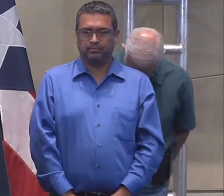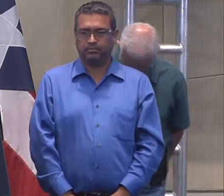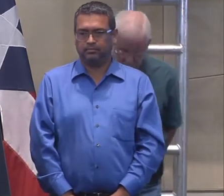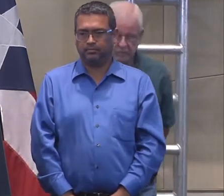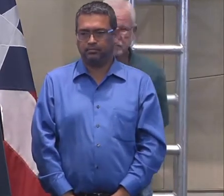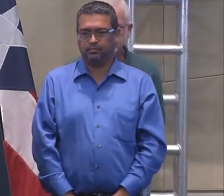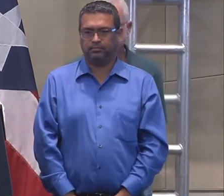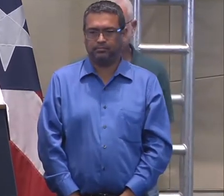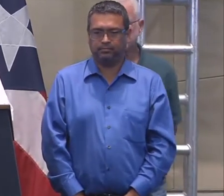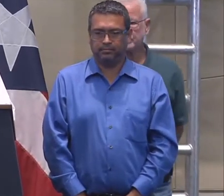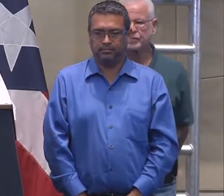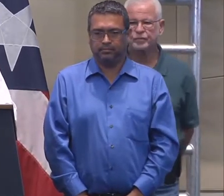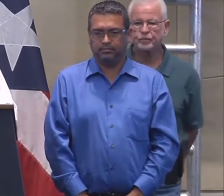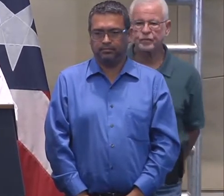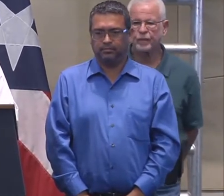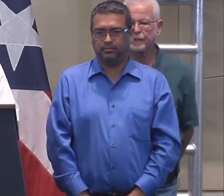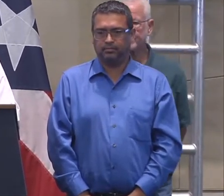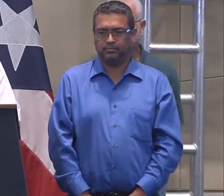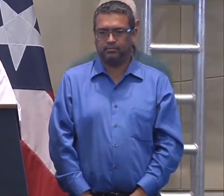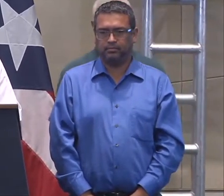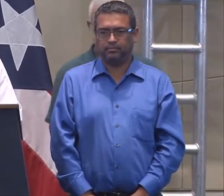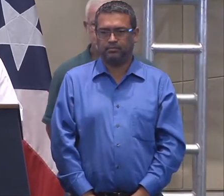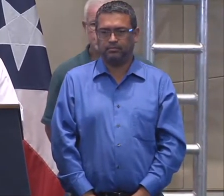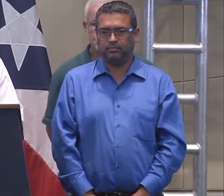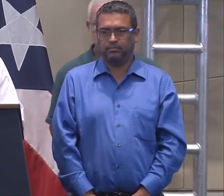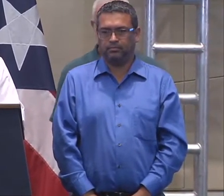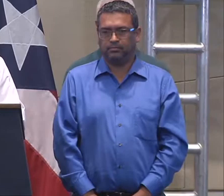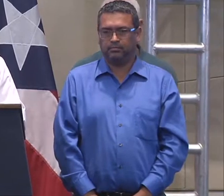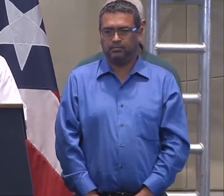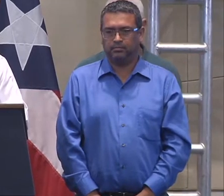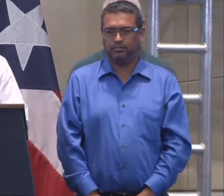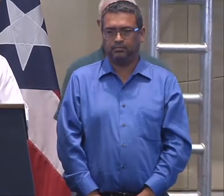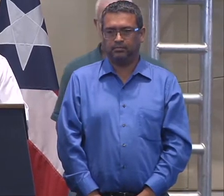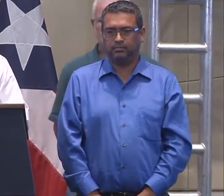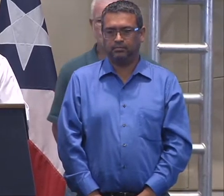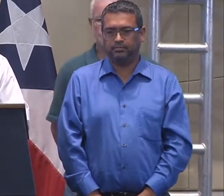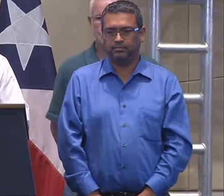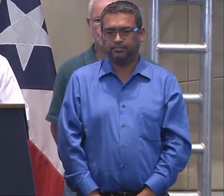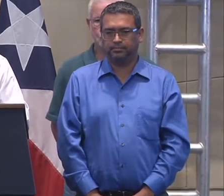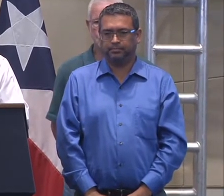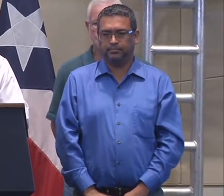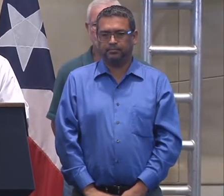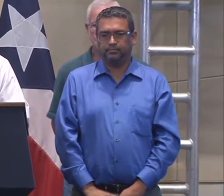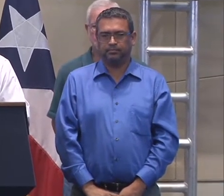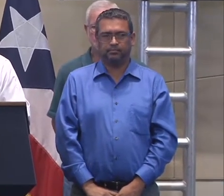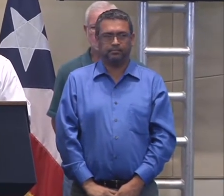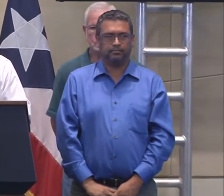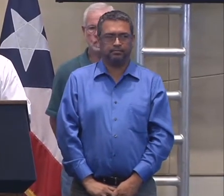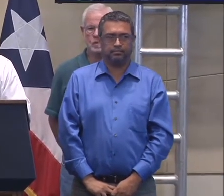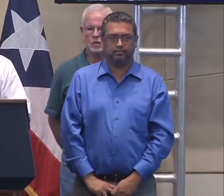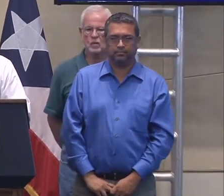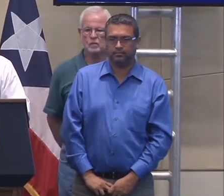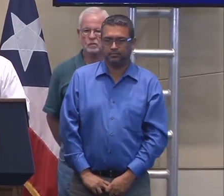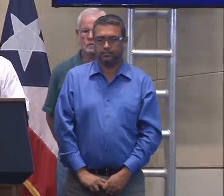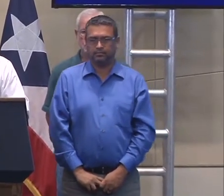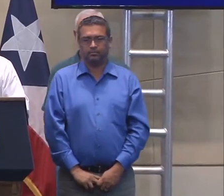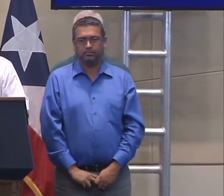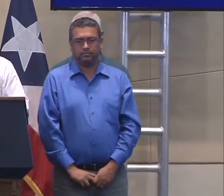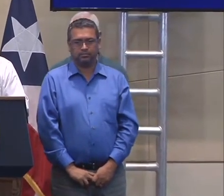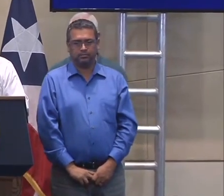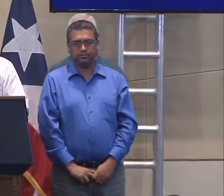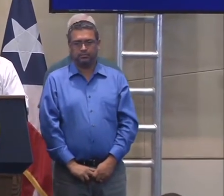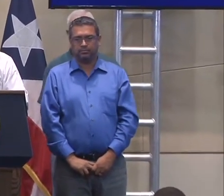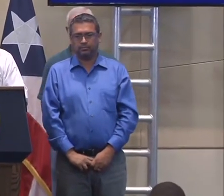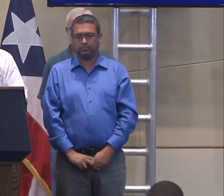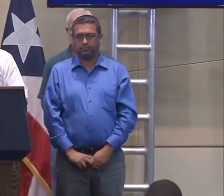Buenos días, Gobernador. Buenos días. Gracias. Mire, en la cuenta de Twitter del vicepresidente de los de Estados Unidos, él lo leo tal y como, ¿verdad?